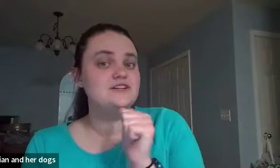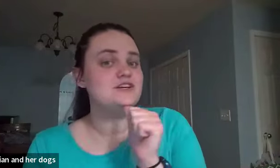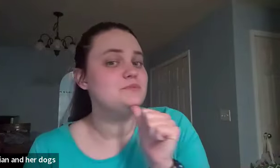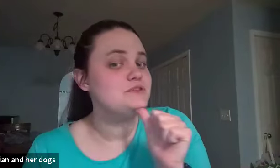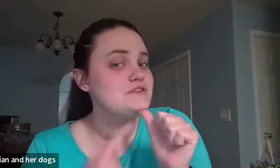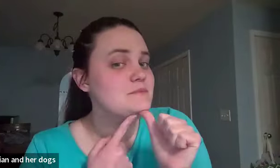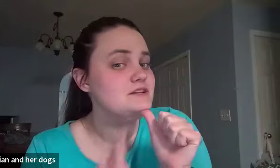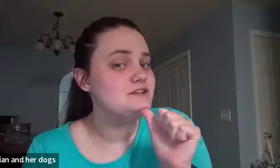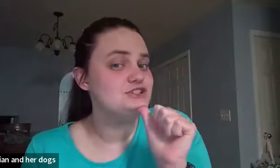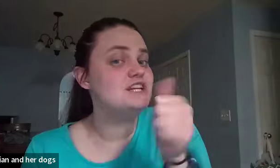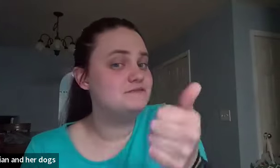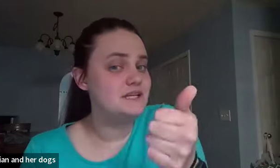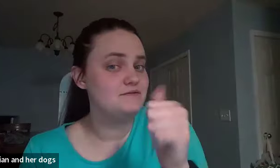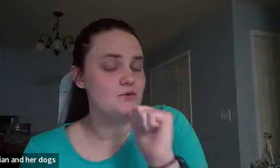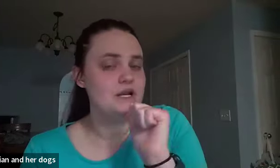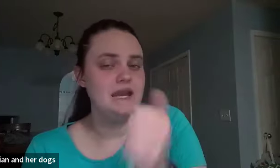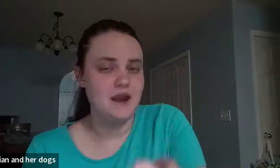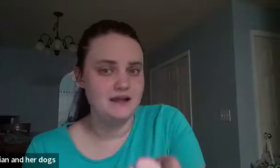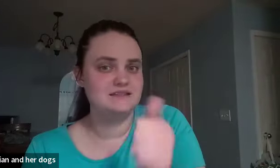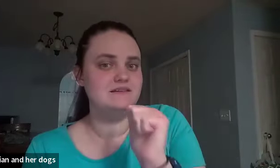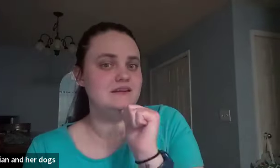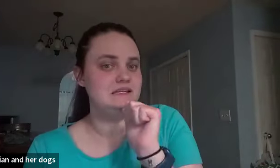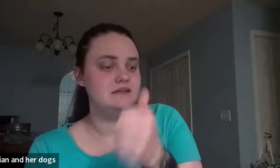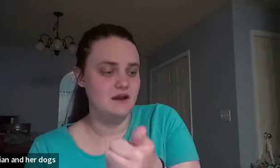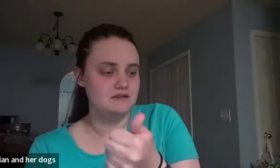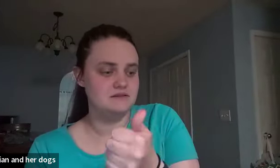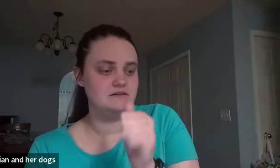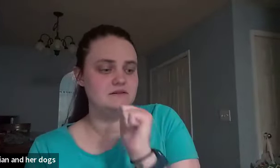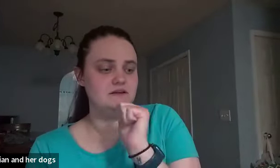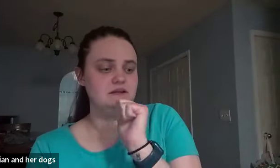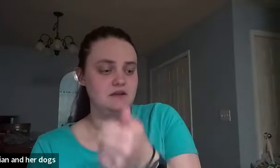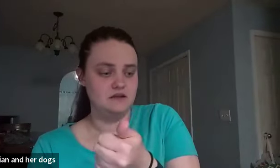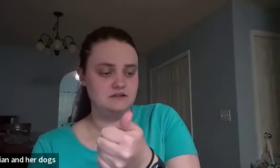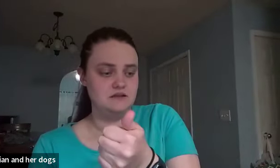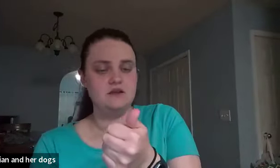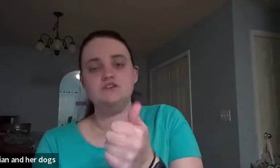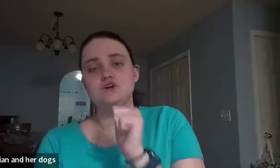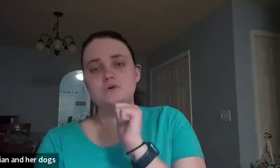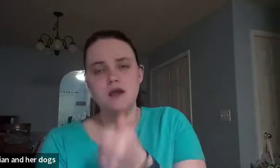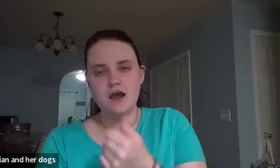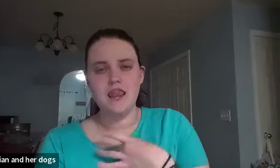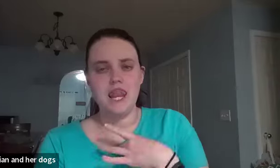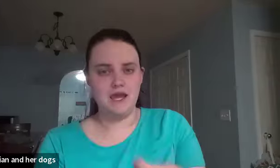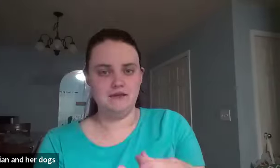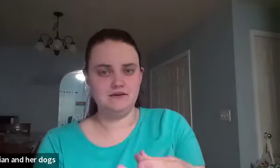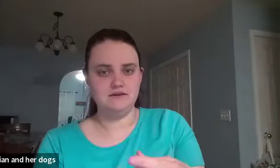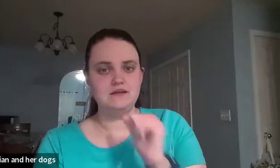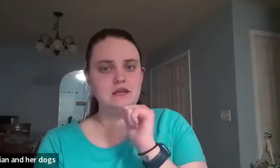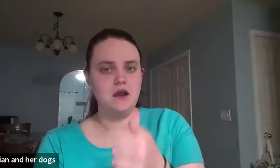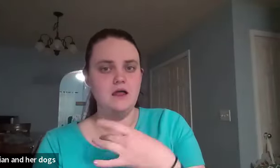You're going to put the thumb under your chin and fling it forward. Not, not, not. So not like,